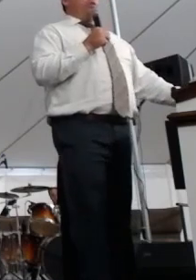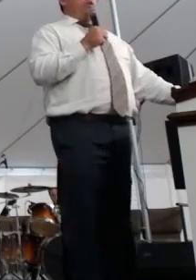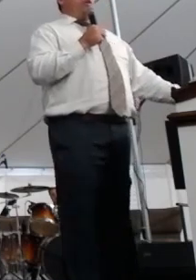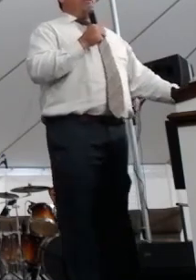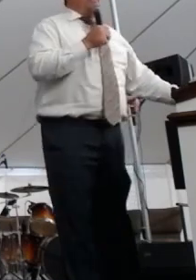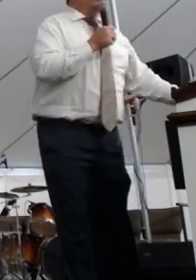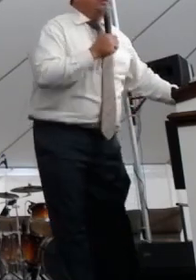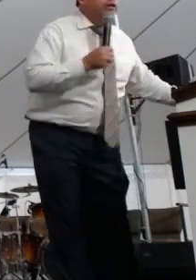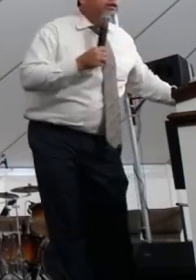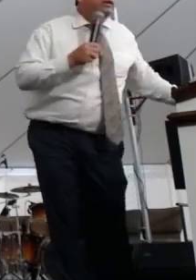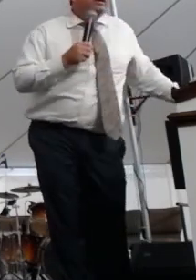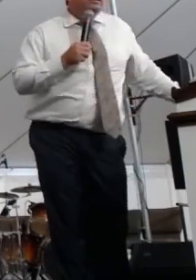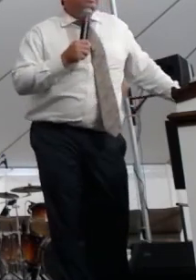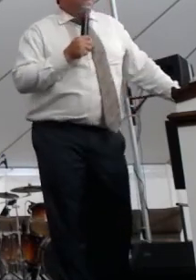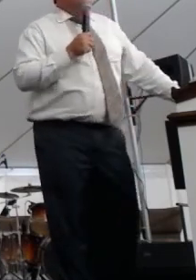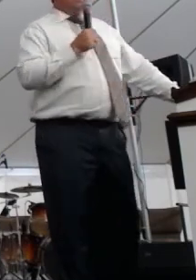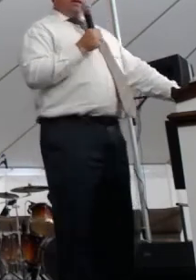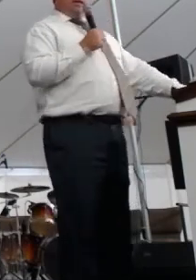much you think you can float.